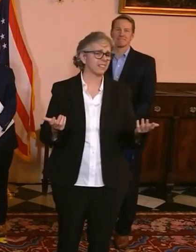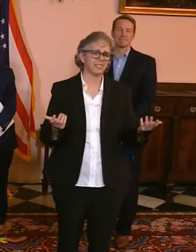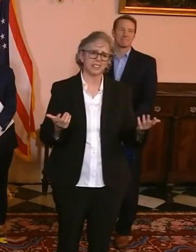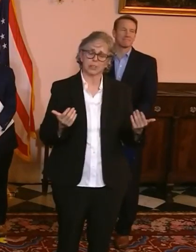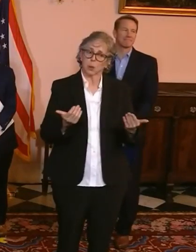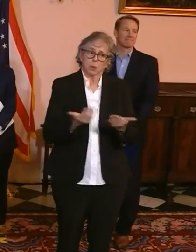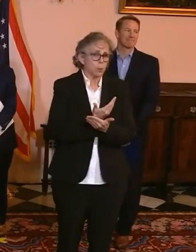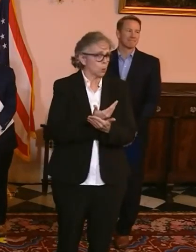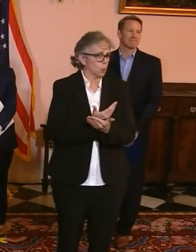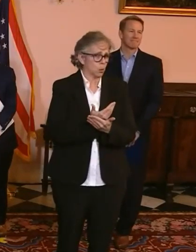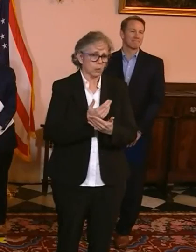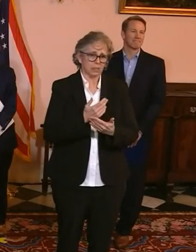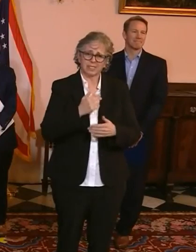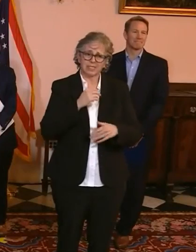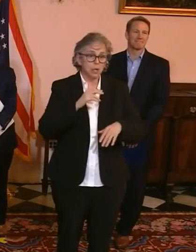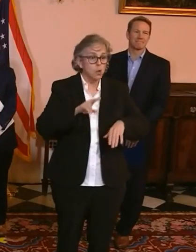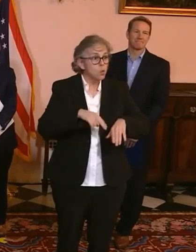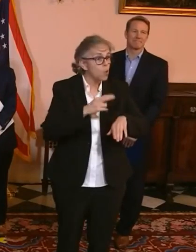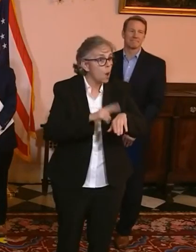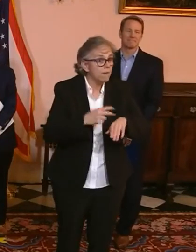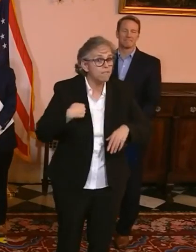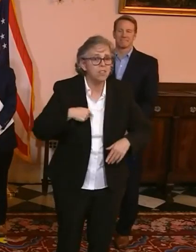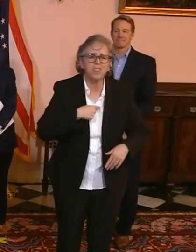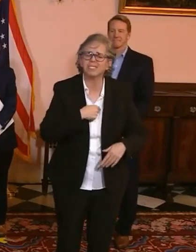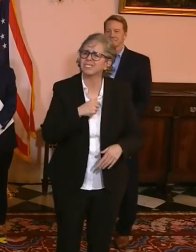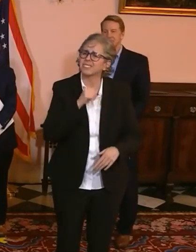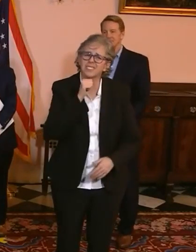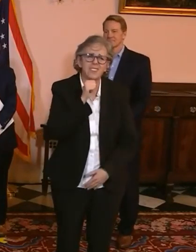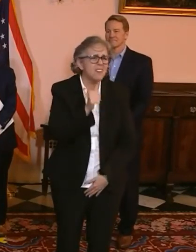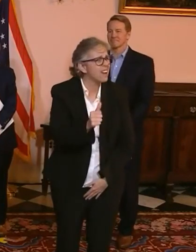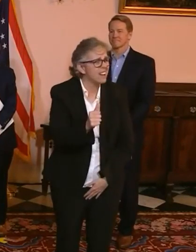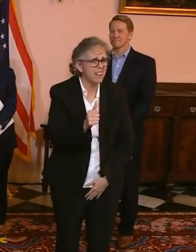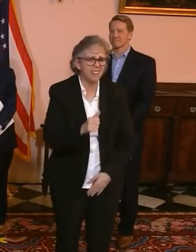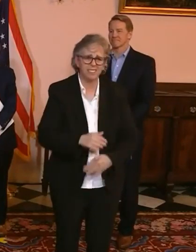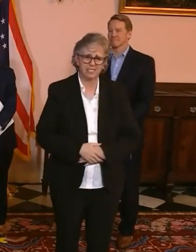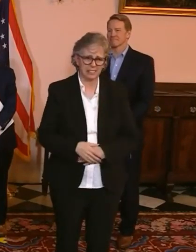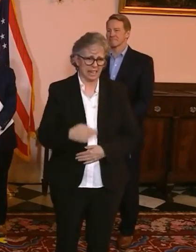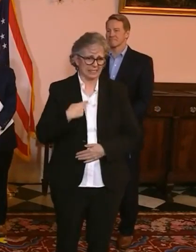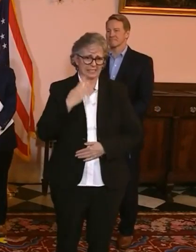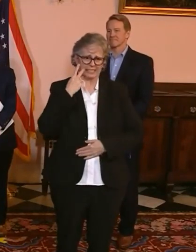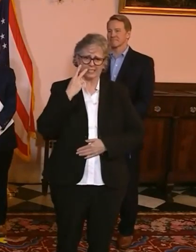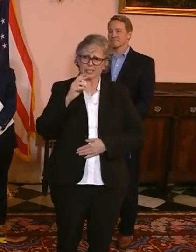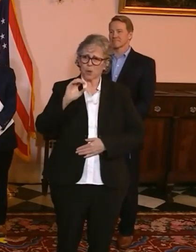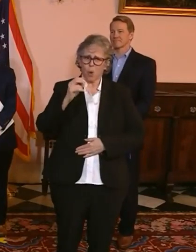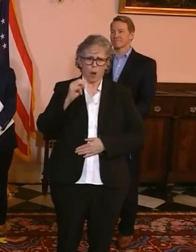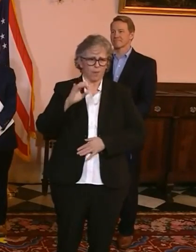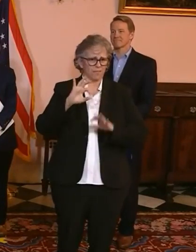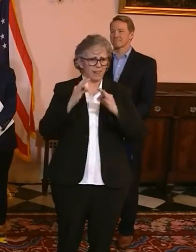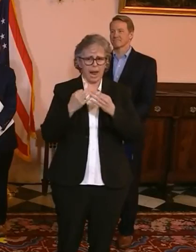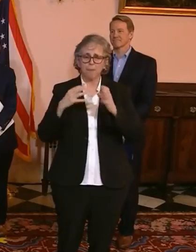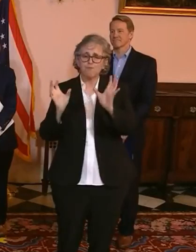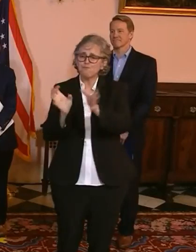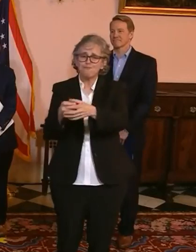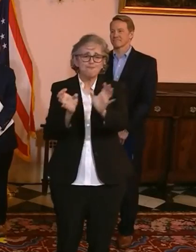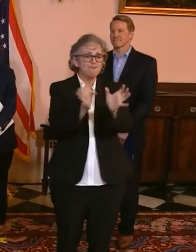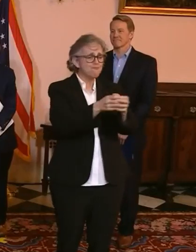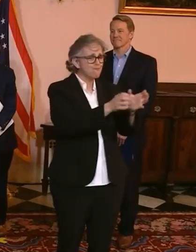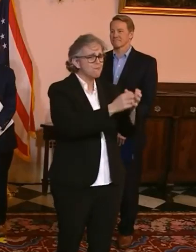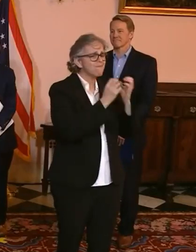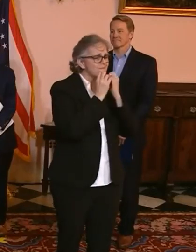families. But I see Ohioans coming together all across the state to help each